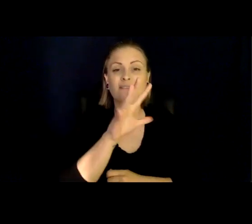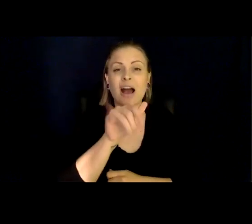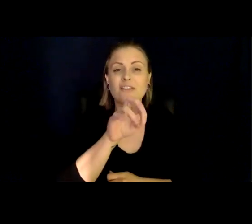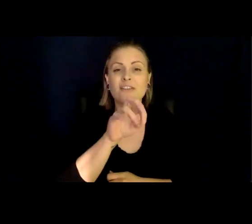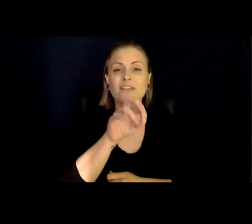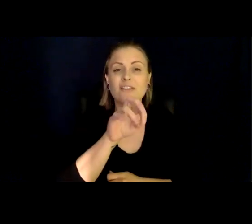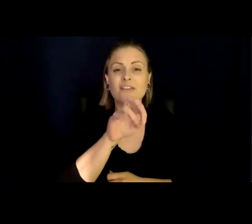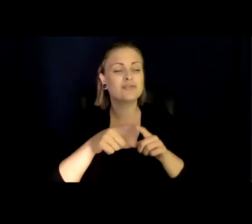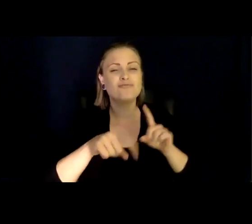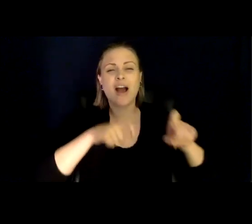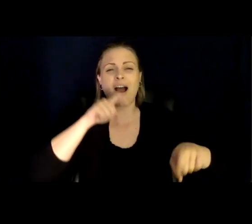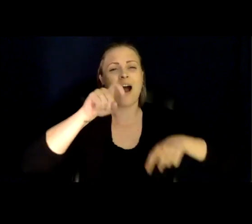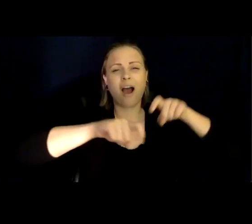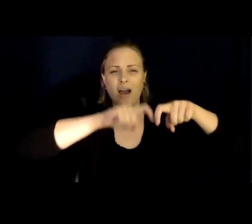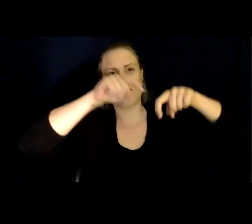with a slick slip